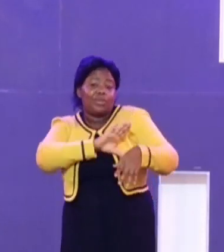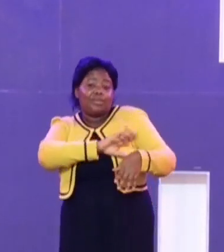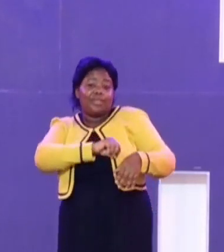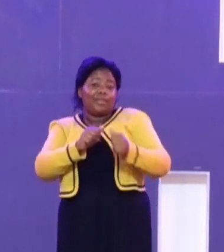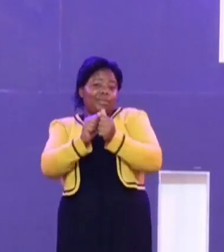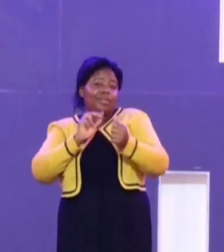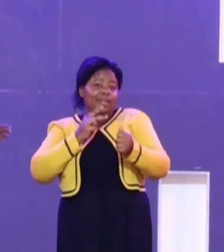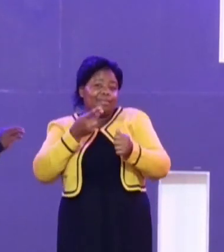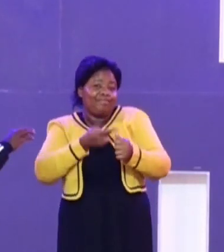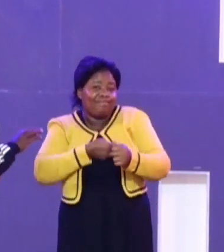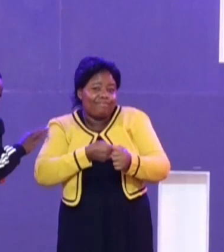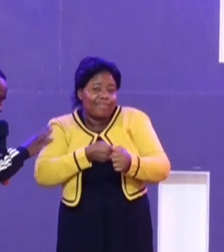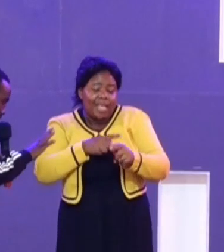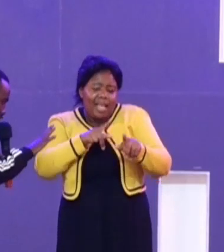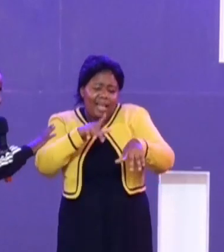with